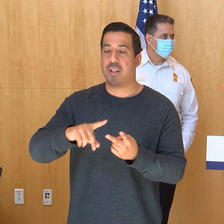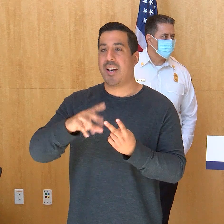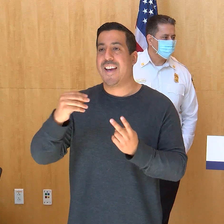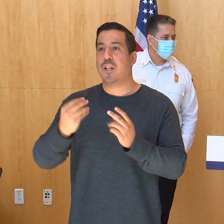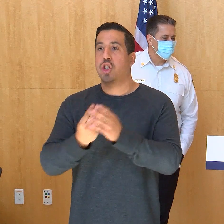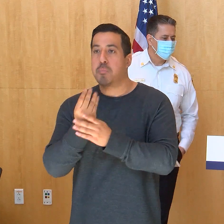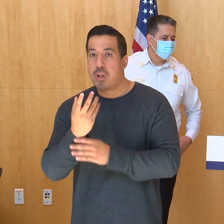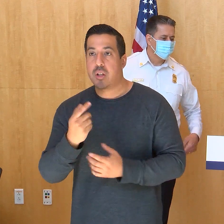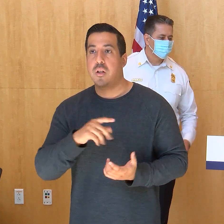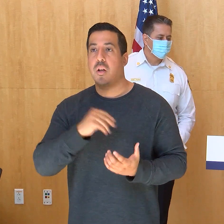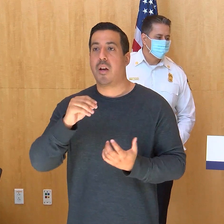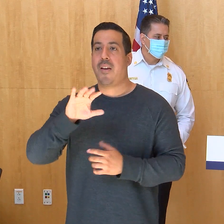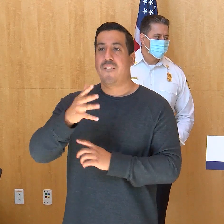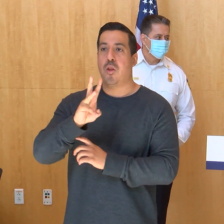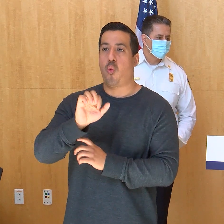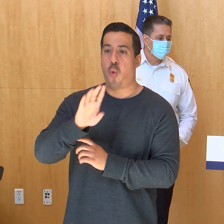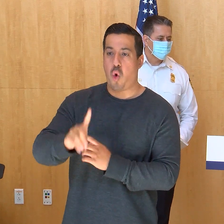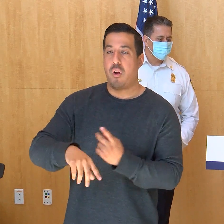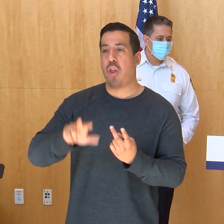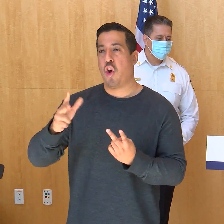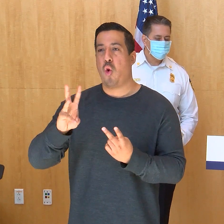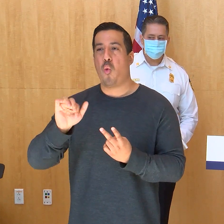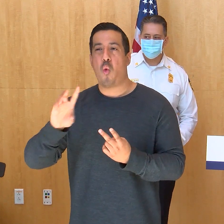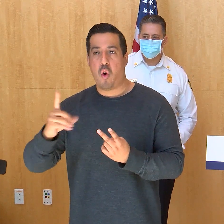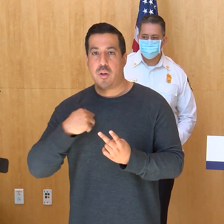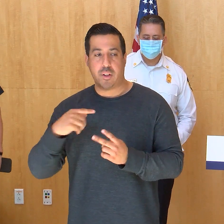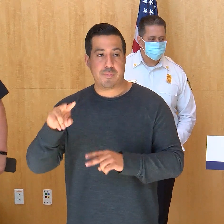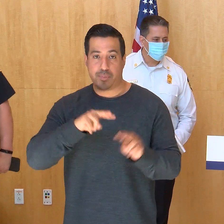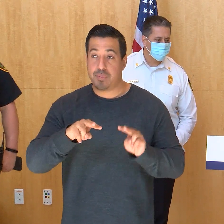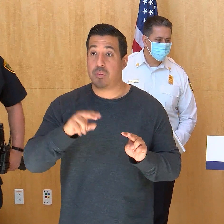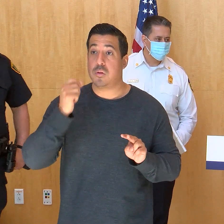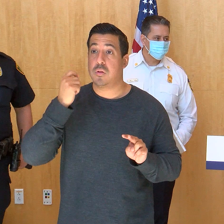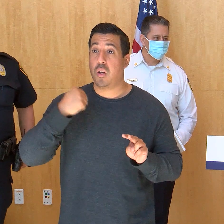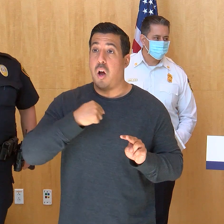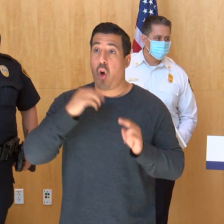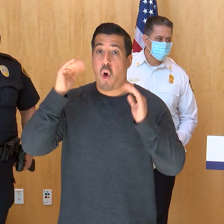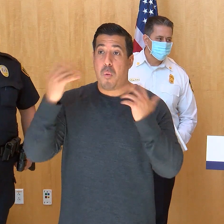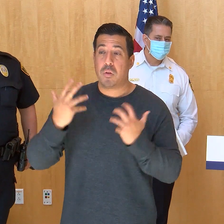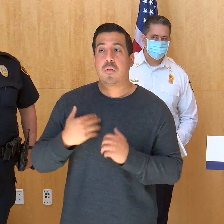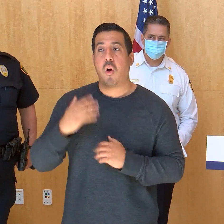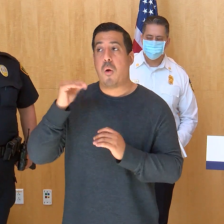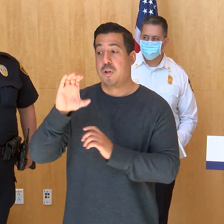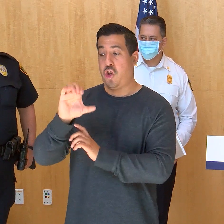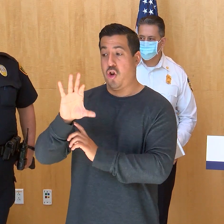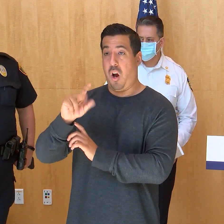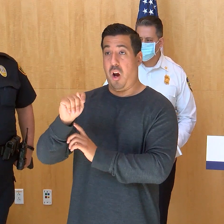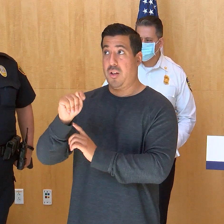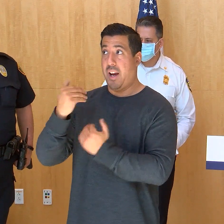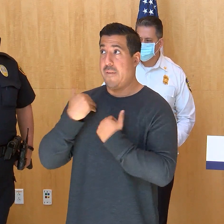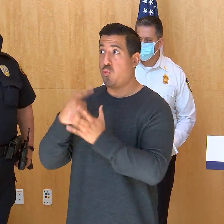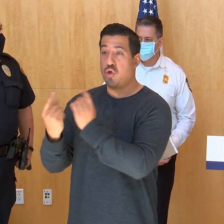to Fifth Ward, Third Ward, and otherwise. So what we're hoping for is getting, in addition to what ERCOT is doing, can